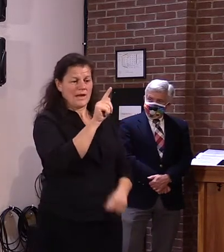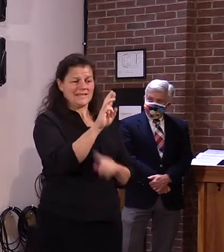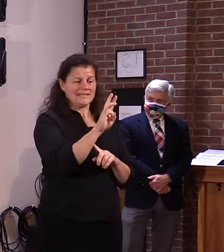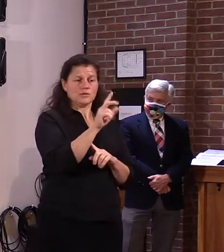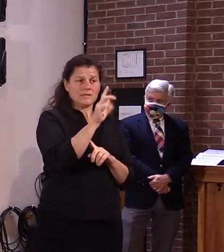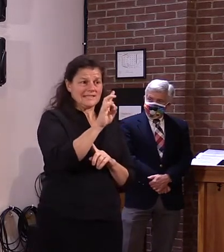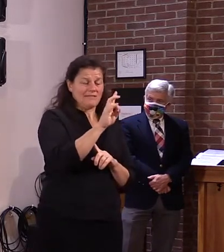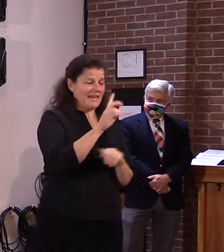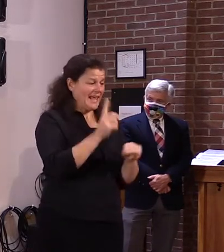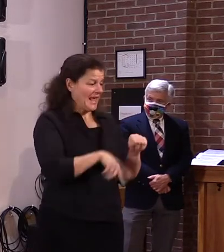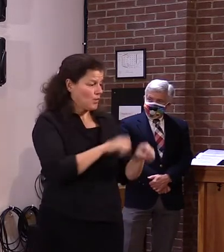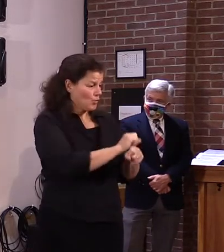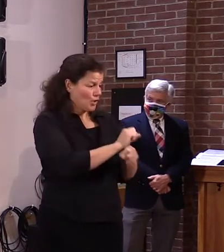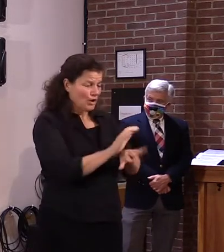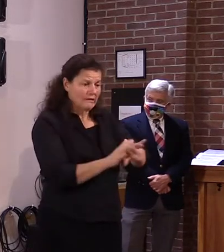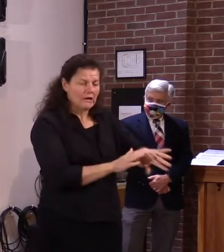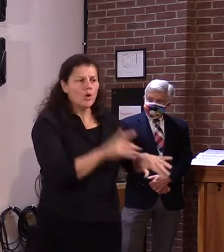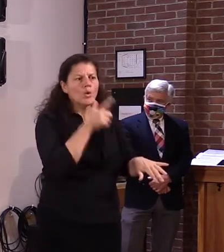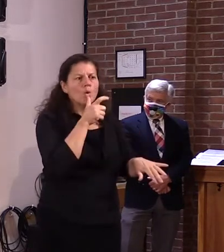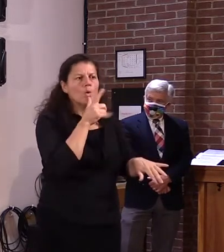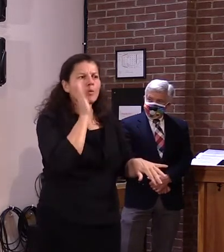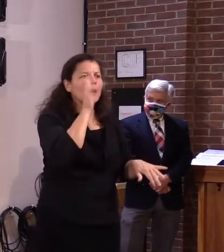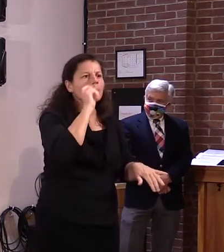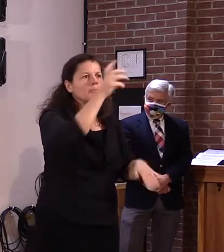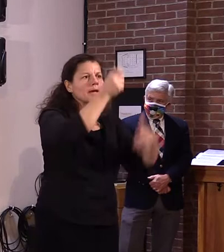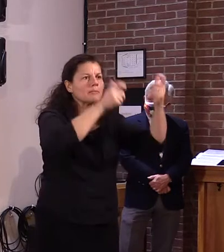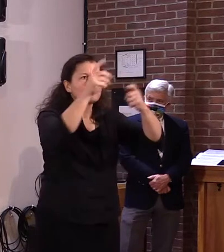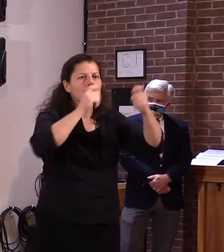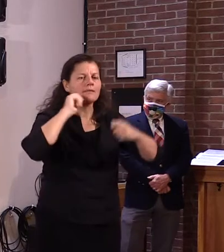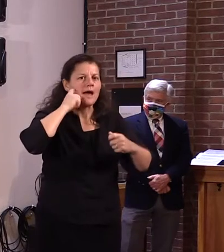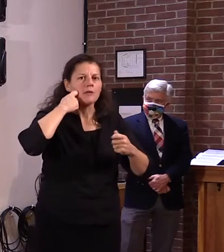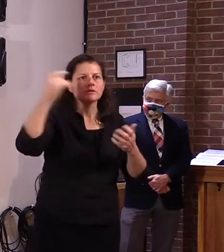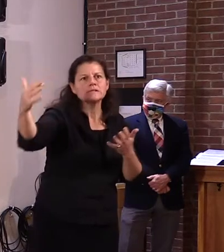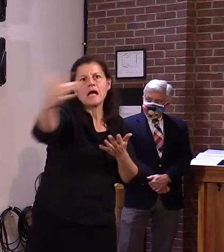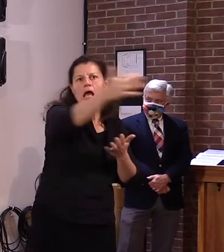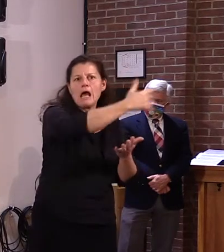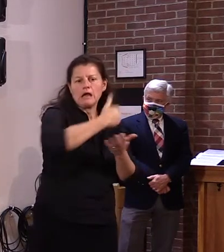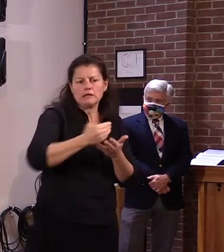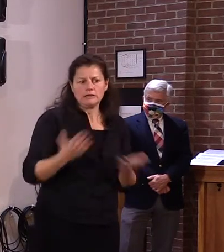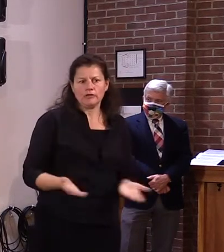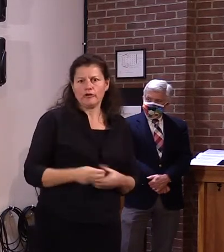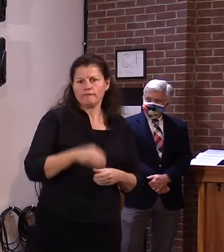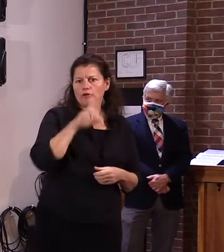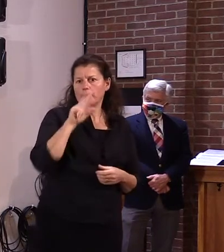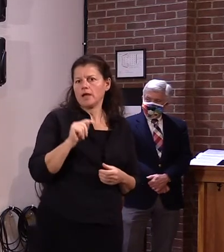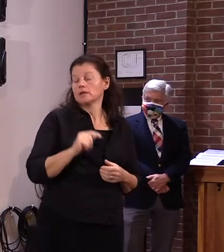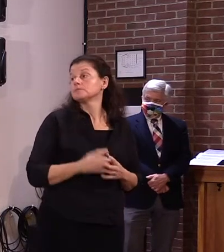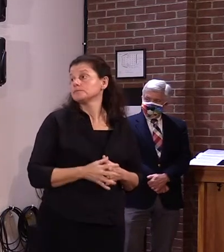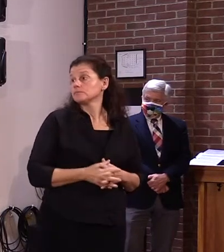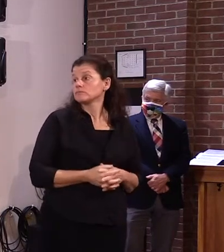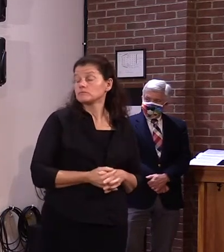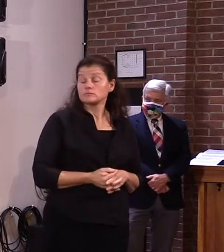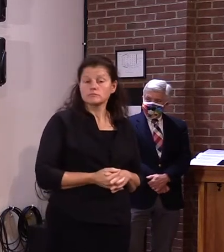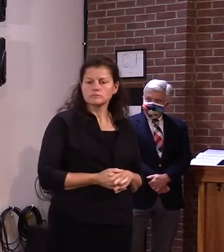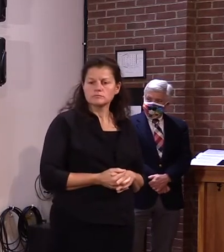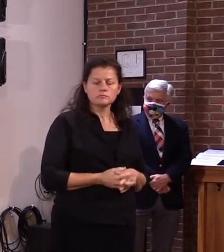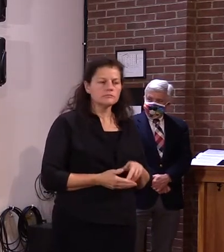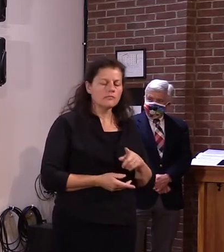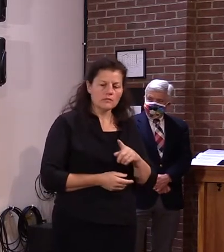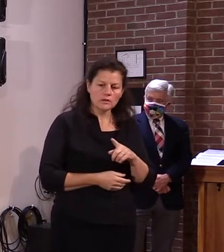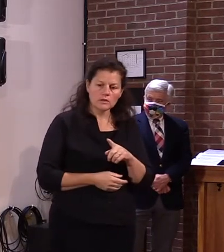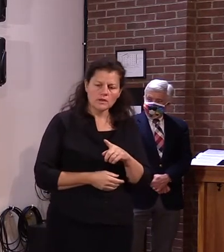Those are my questions. Okay, I think your third question, I think we got most of that. And we'll probably